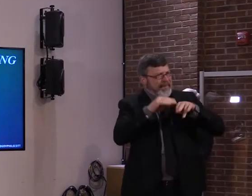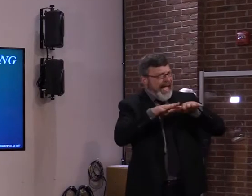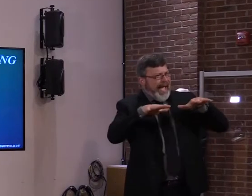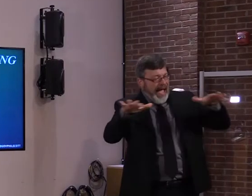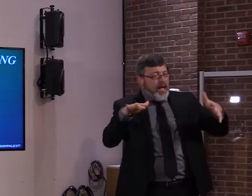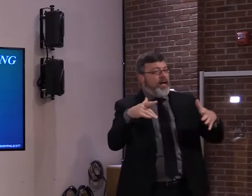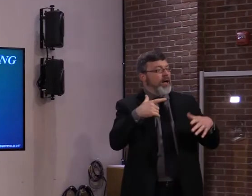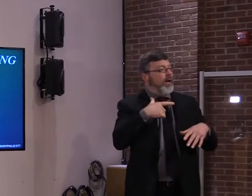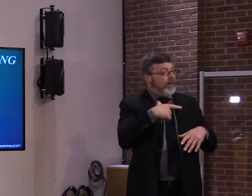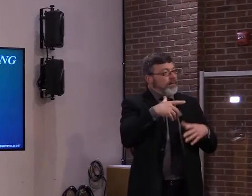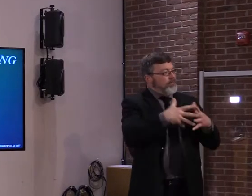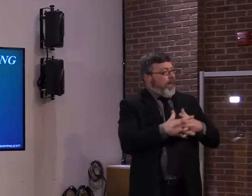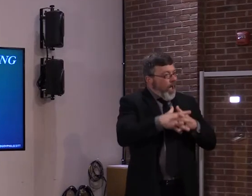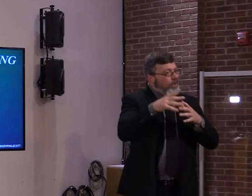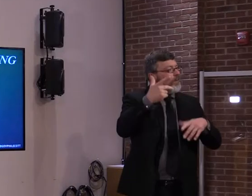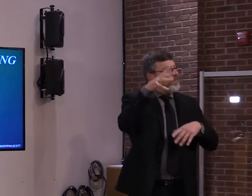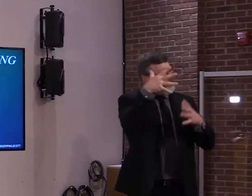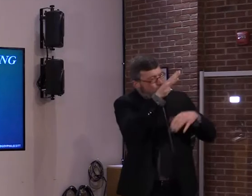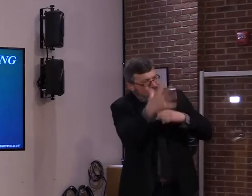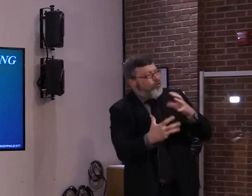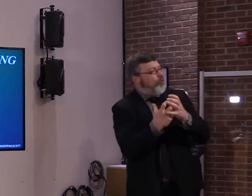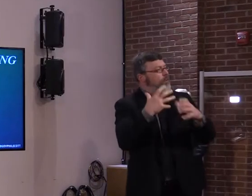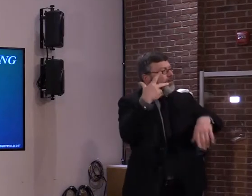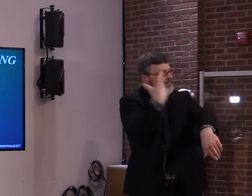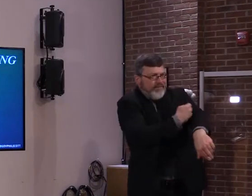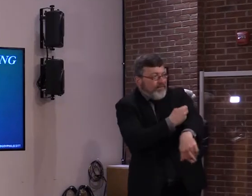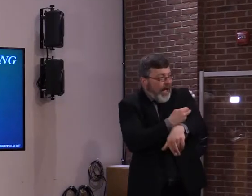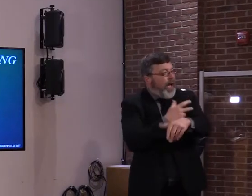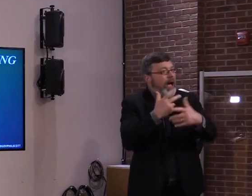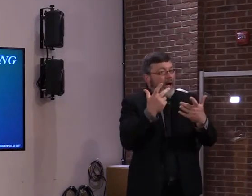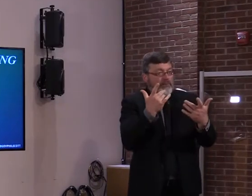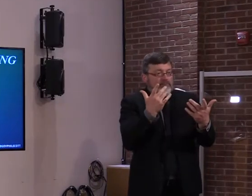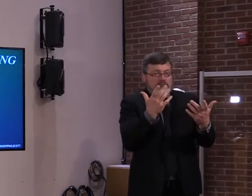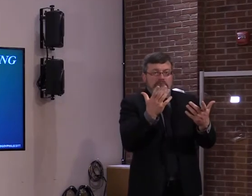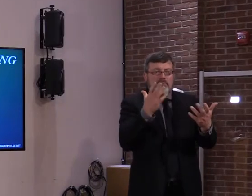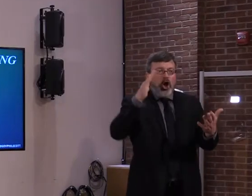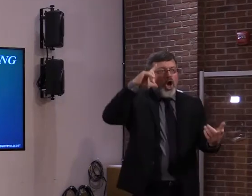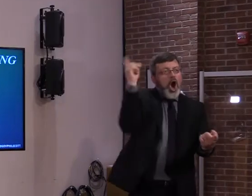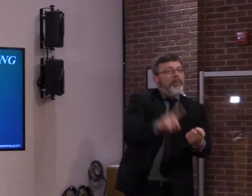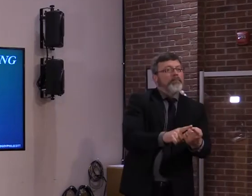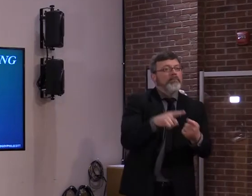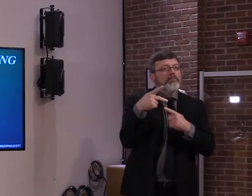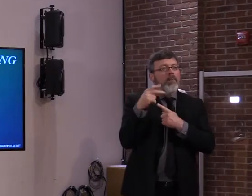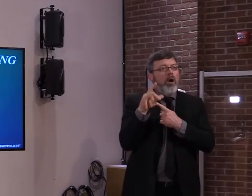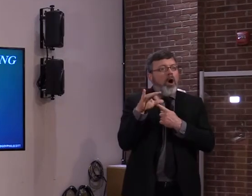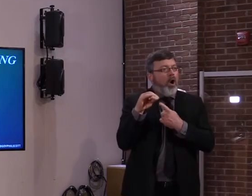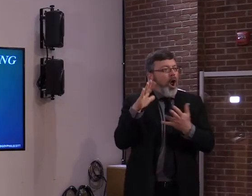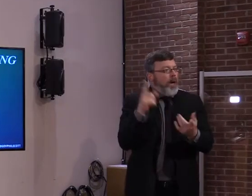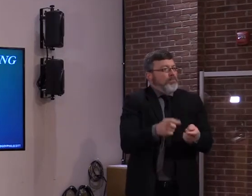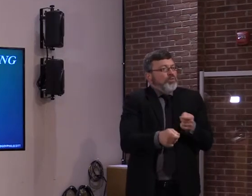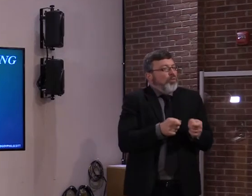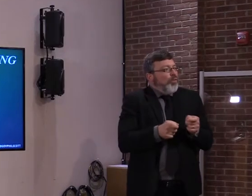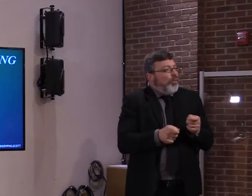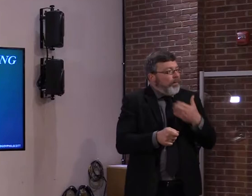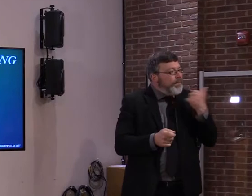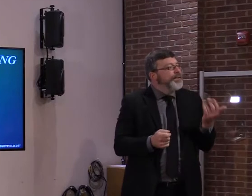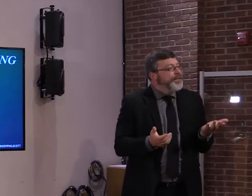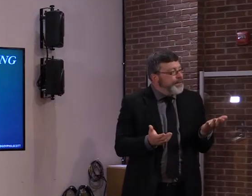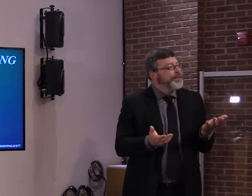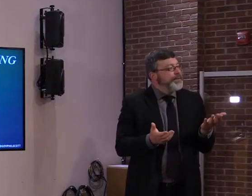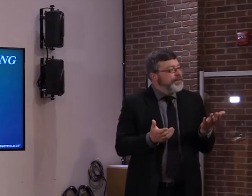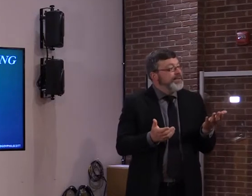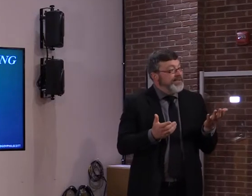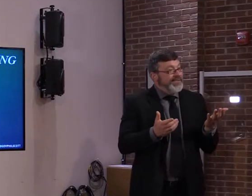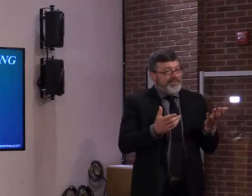stop. As you may already be noticing as you enjoy your summer activities, your decision to get vaccinated gives